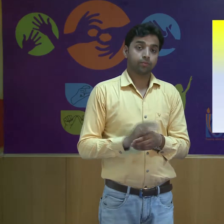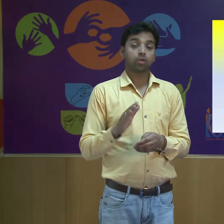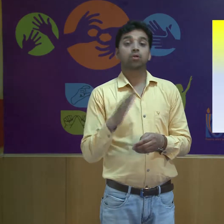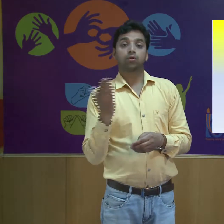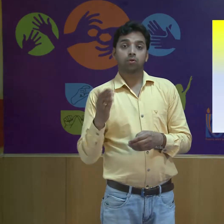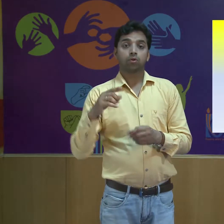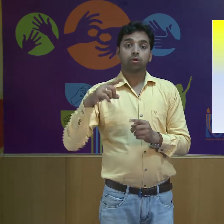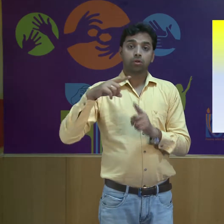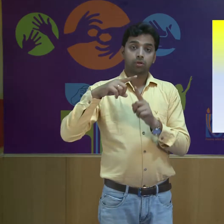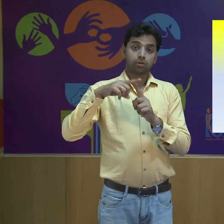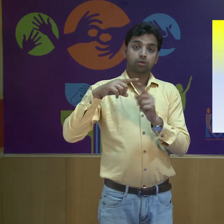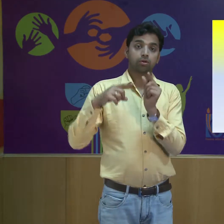Turvasas,